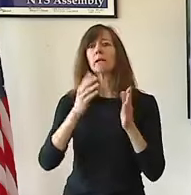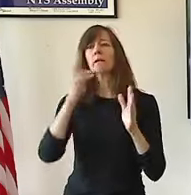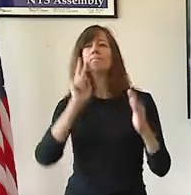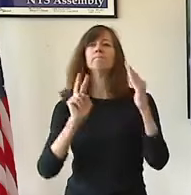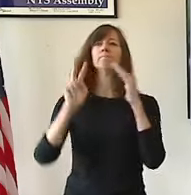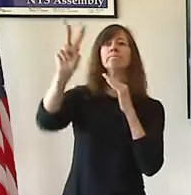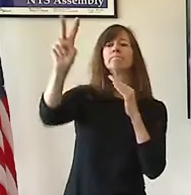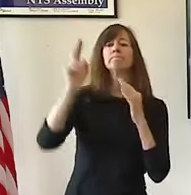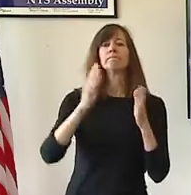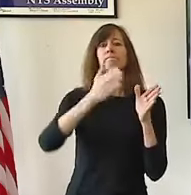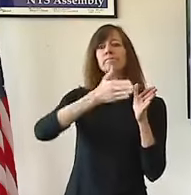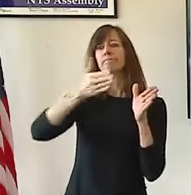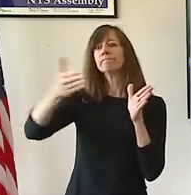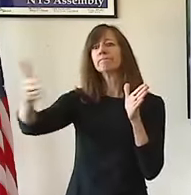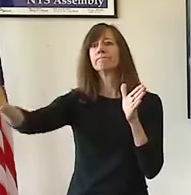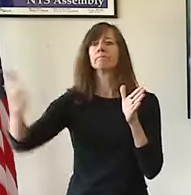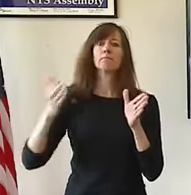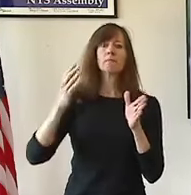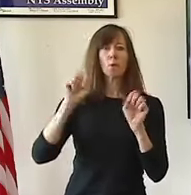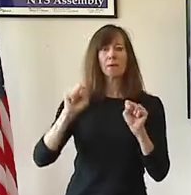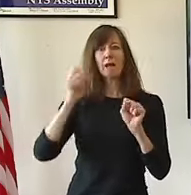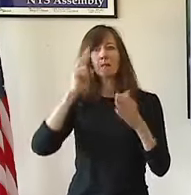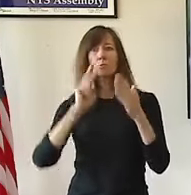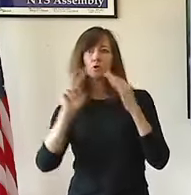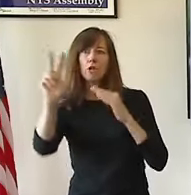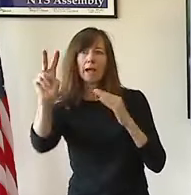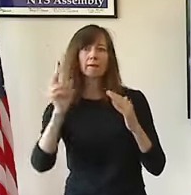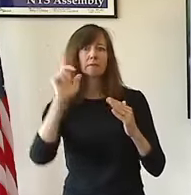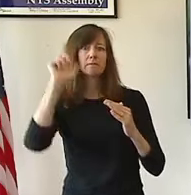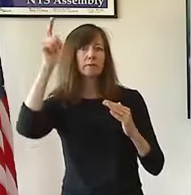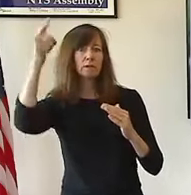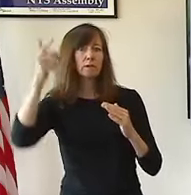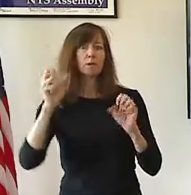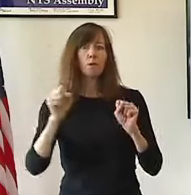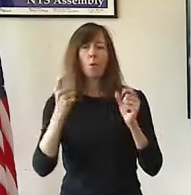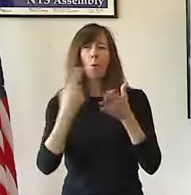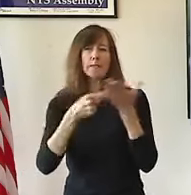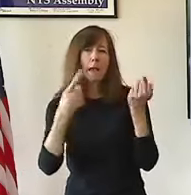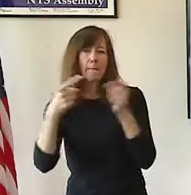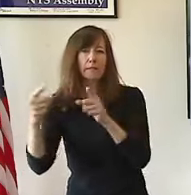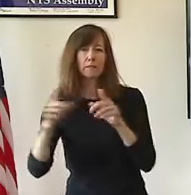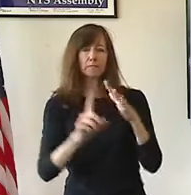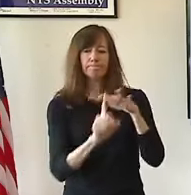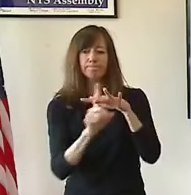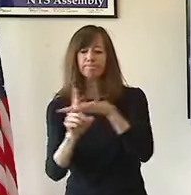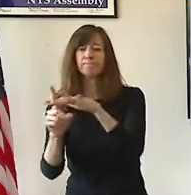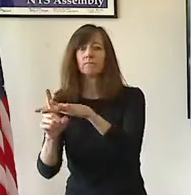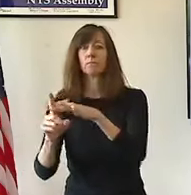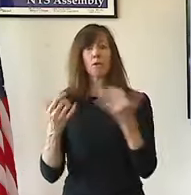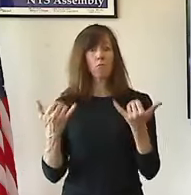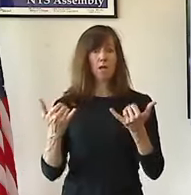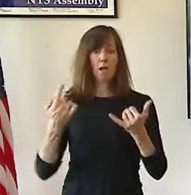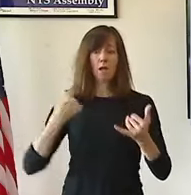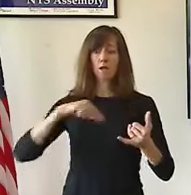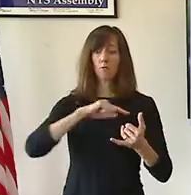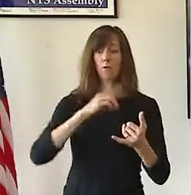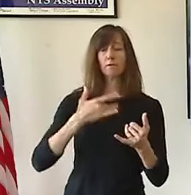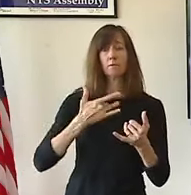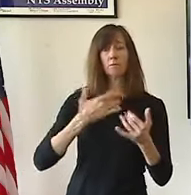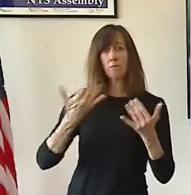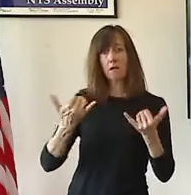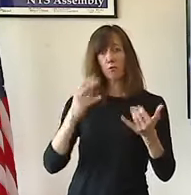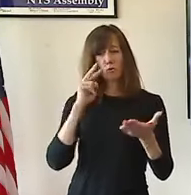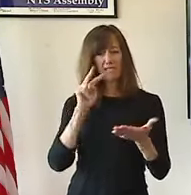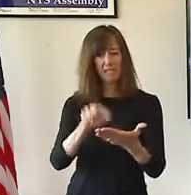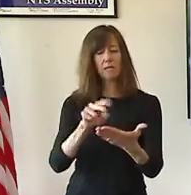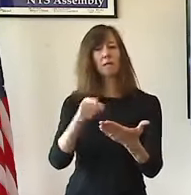look back and really begin to project moving forward. The good news in this case is that we fall still well below all of those indicators